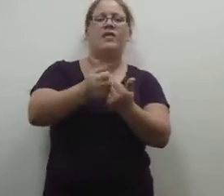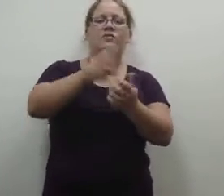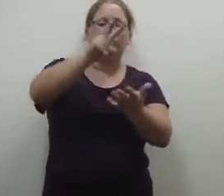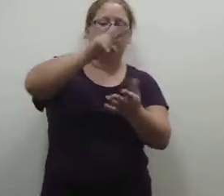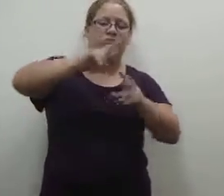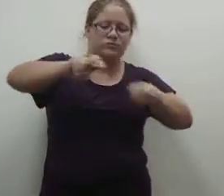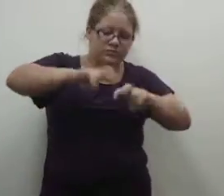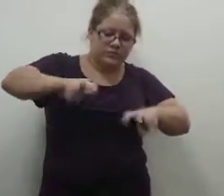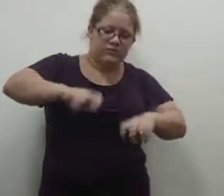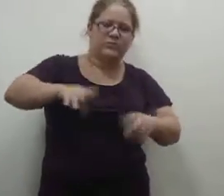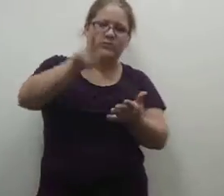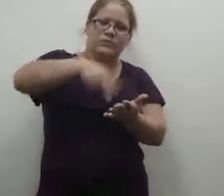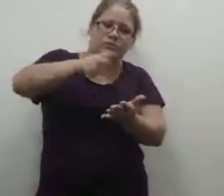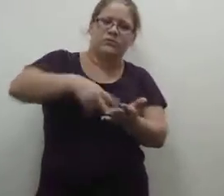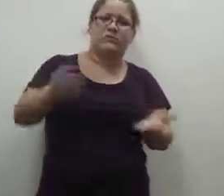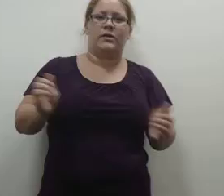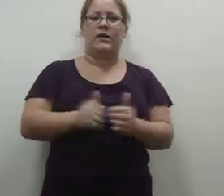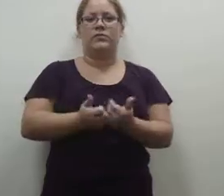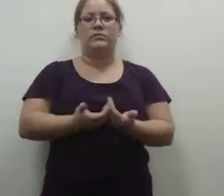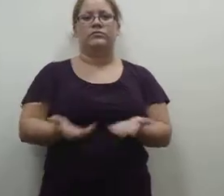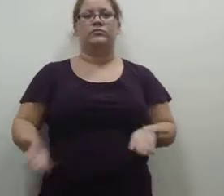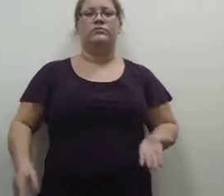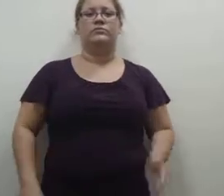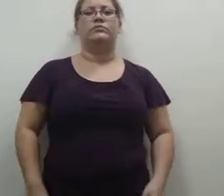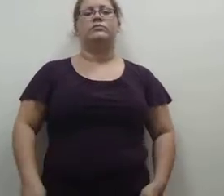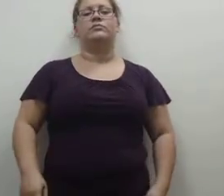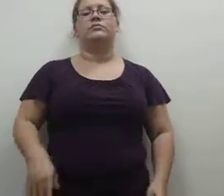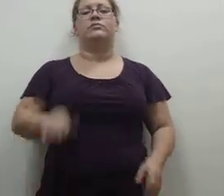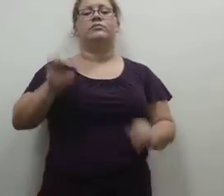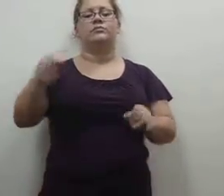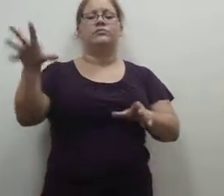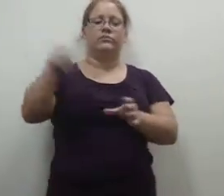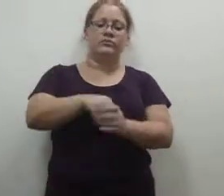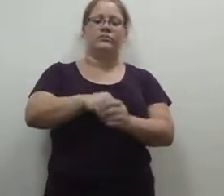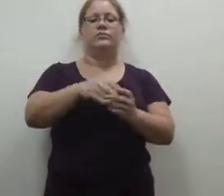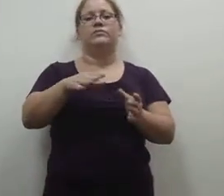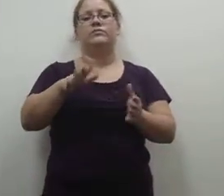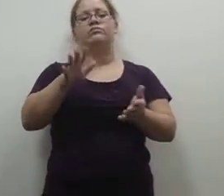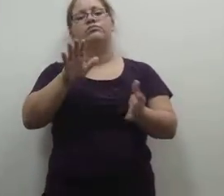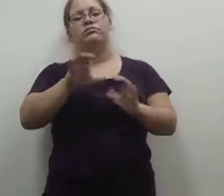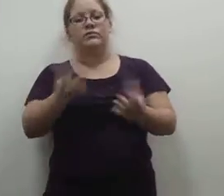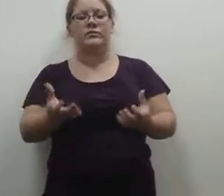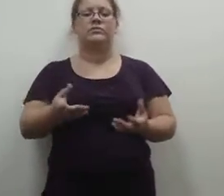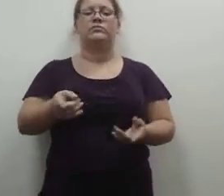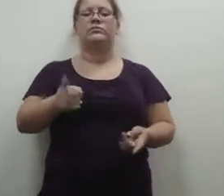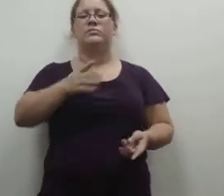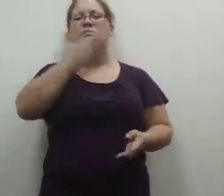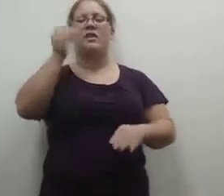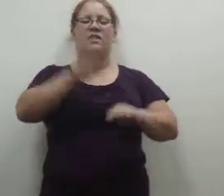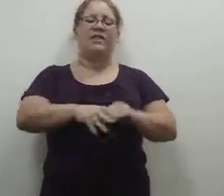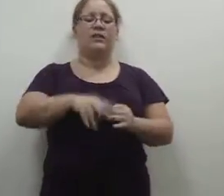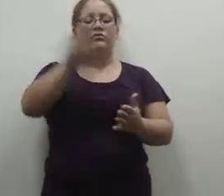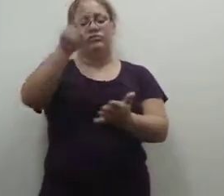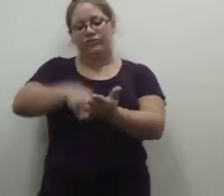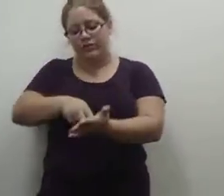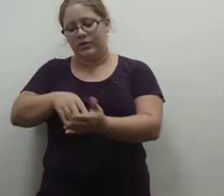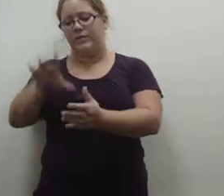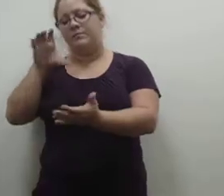sort of academic way. Instead of just reading a paragraph and writing down the main idea, now they're doing it to do a real